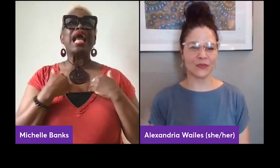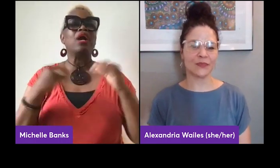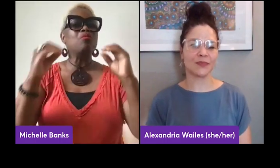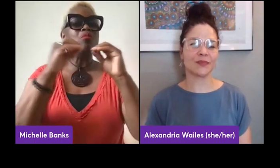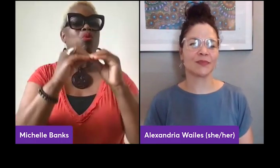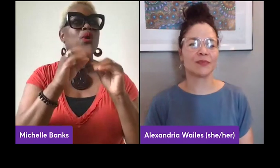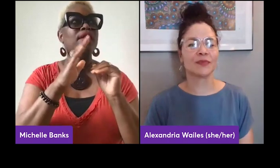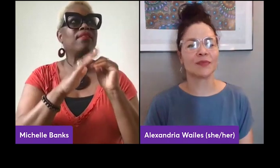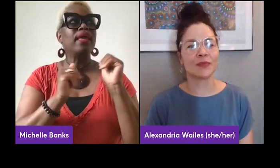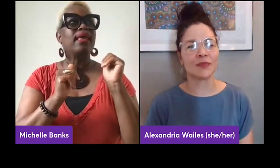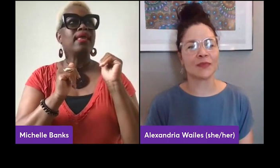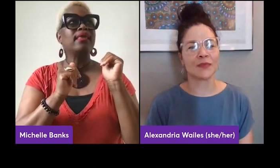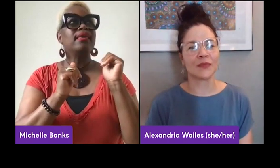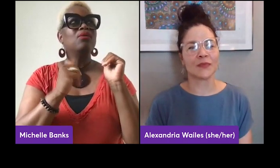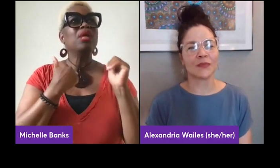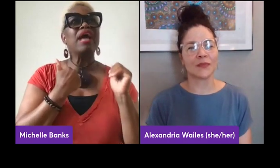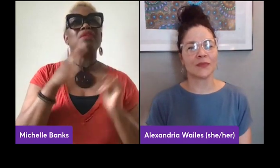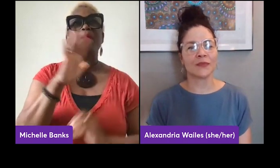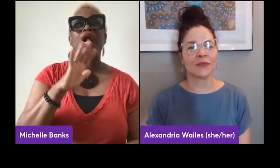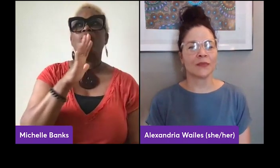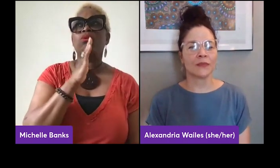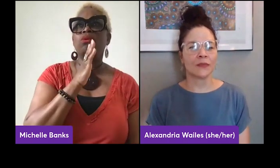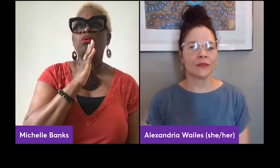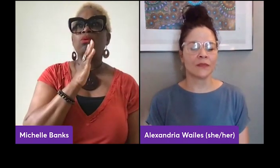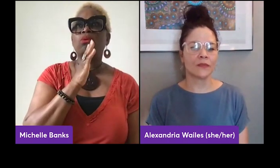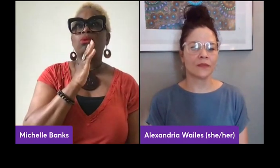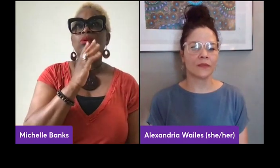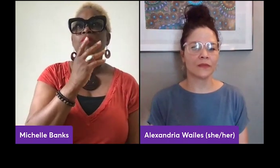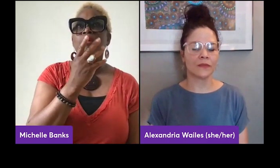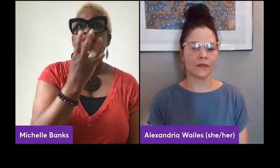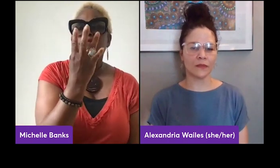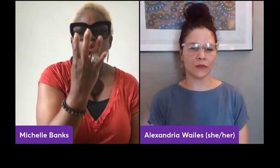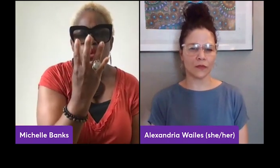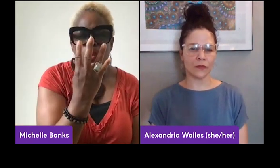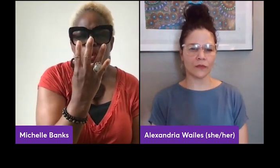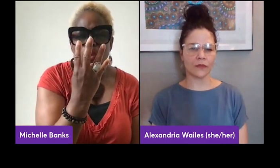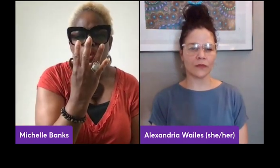because we had we had 4 deaf